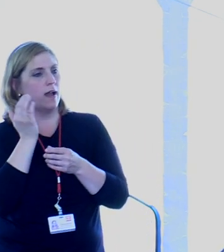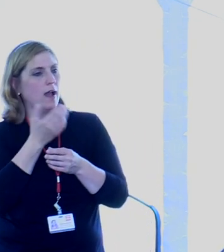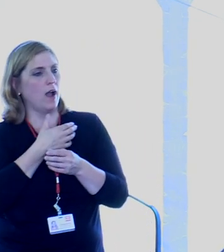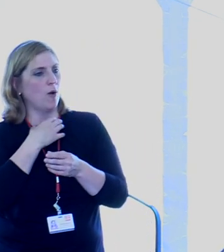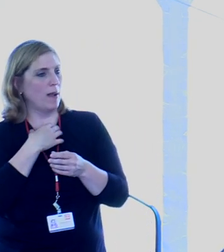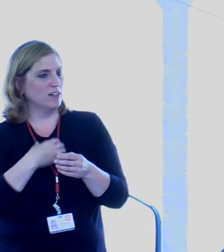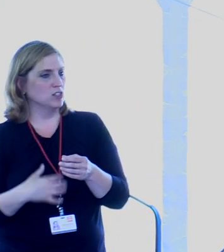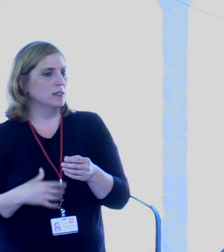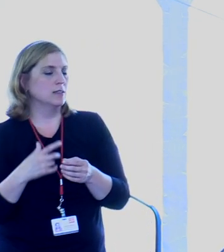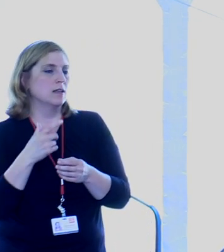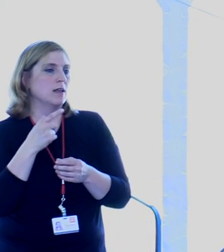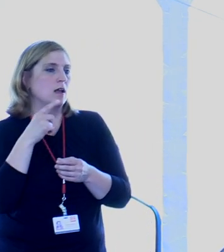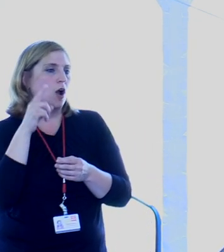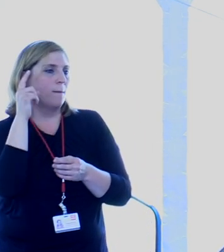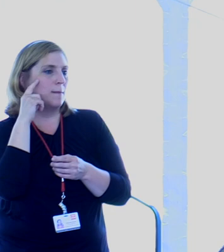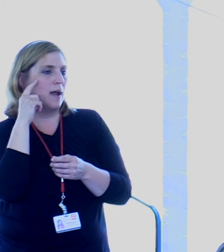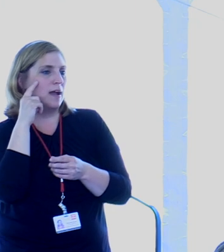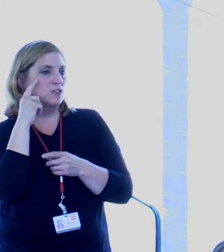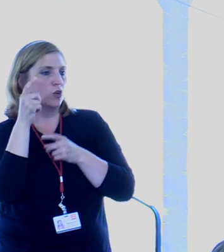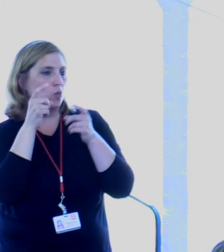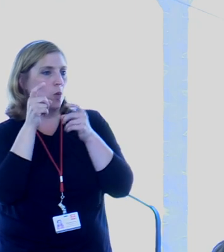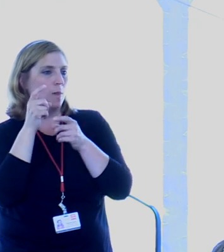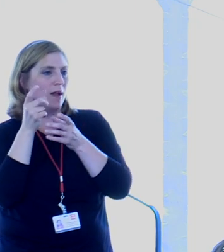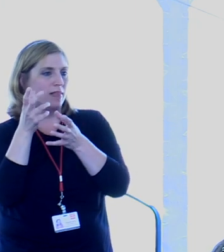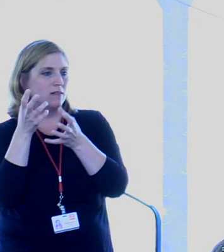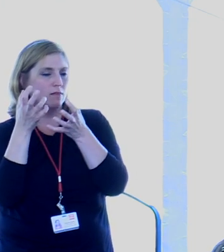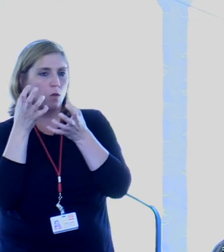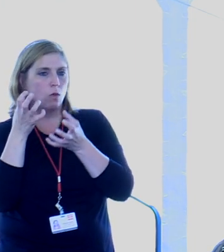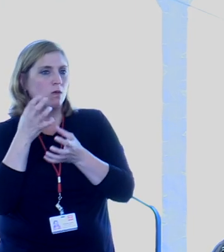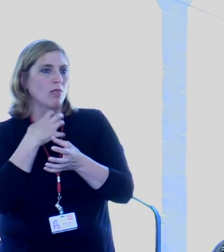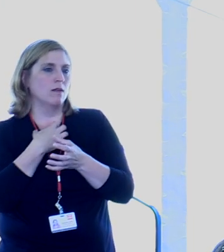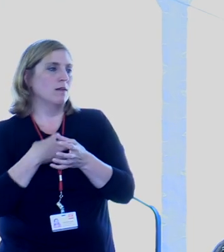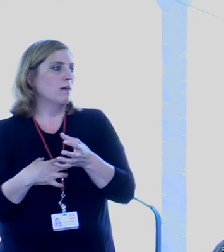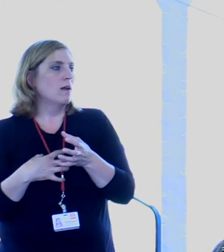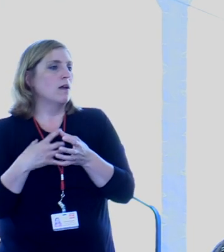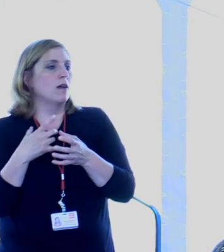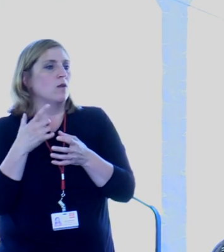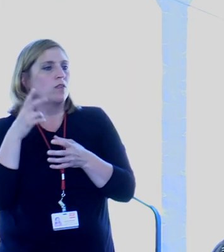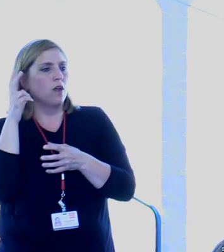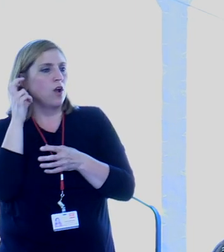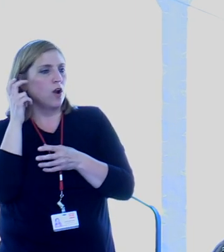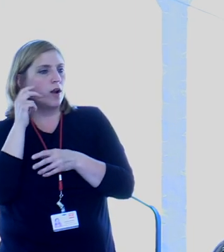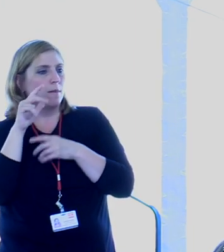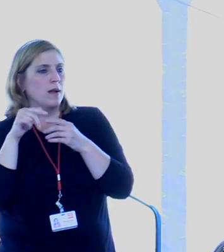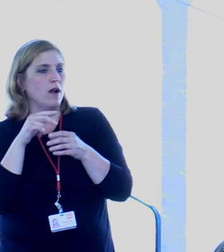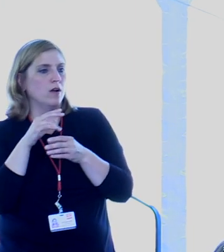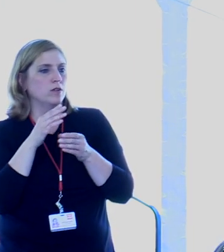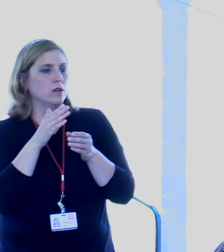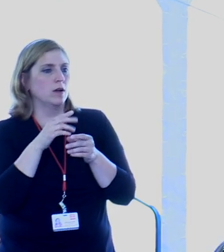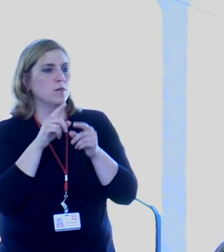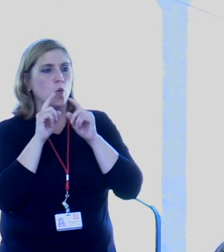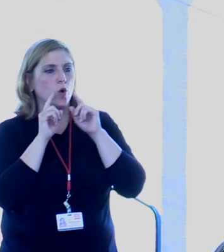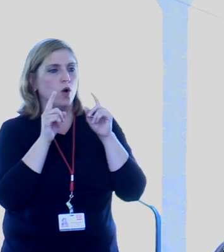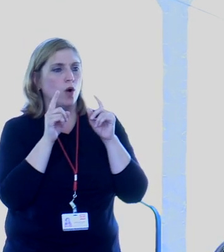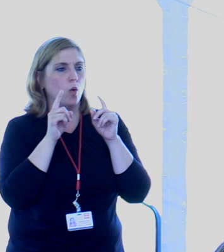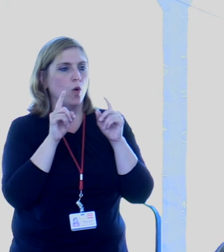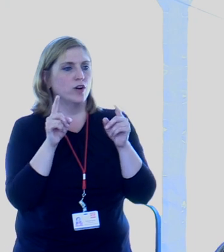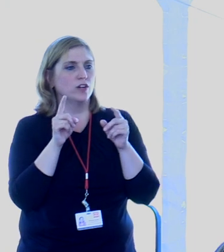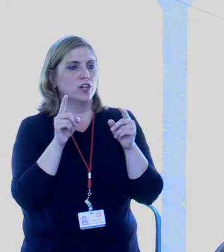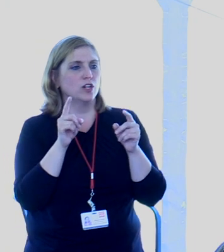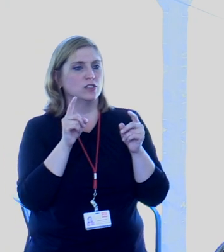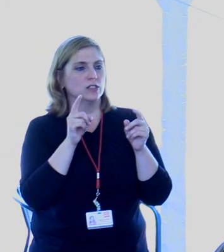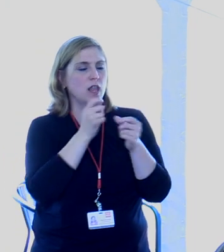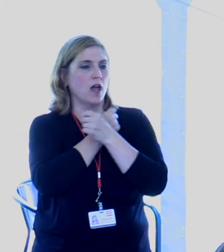passions, because our minds are confused by our passions, by these desires. We heard about ordered loves, okay? I love too many